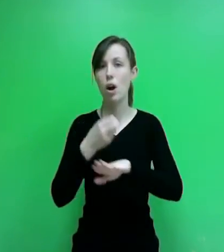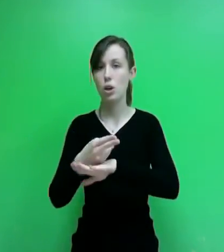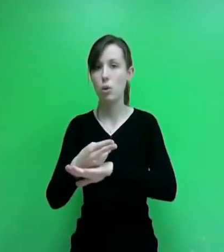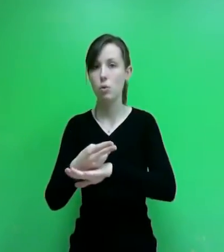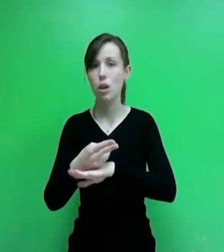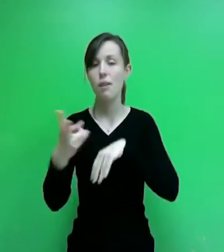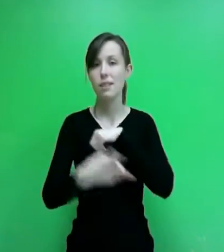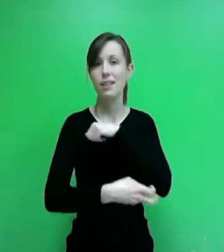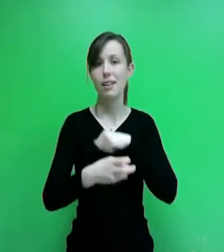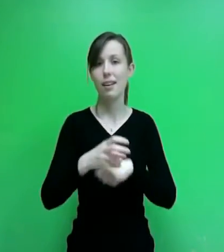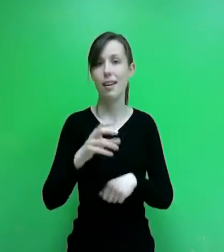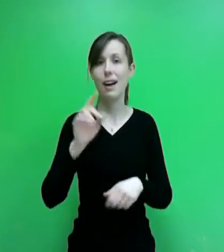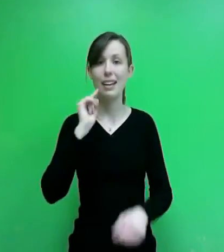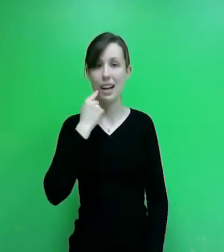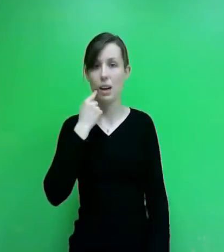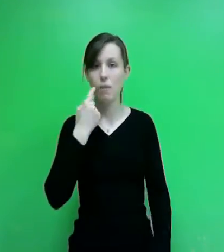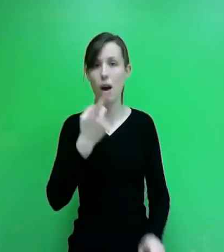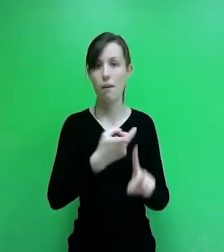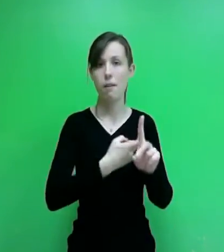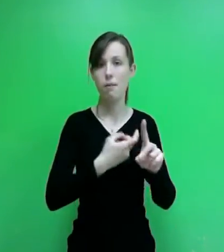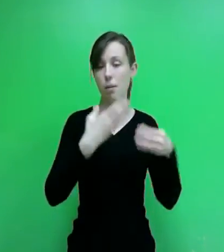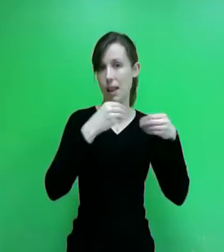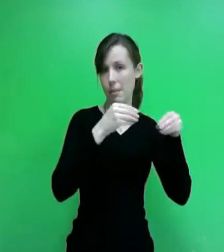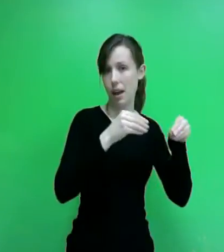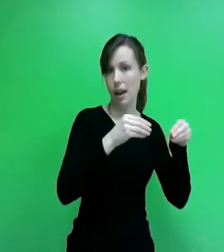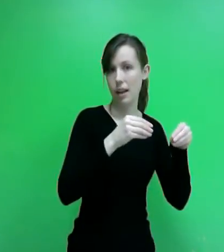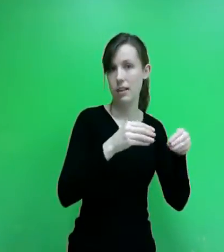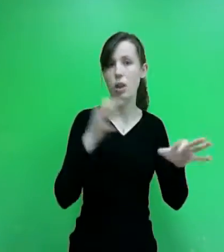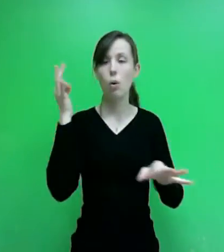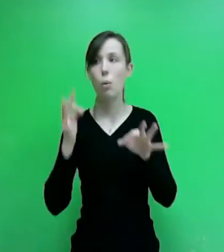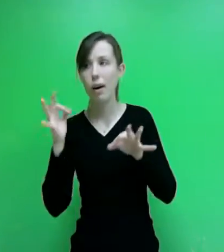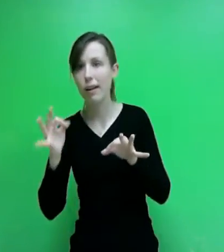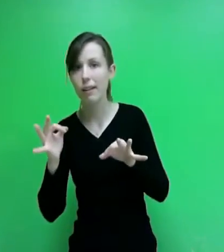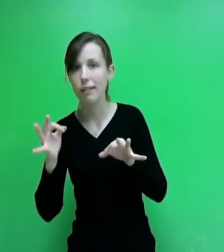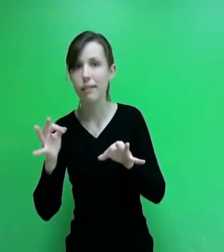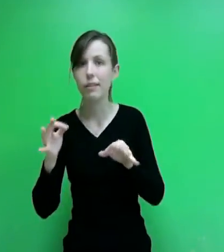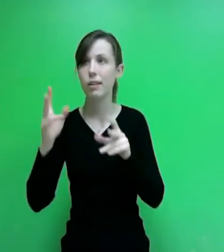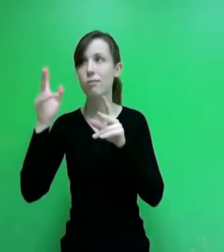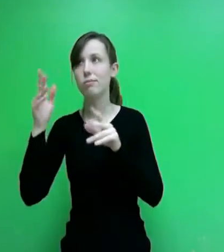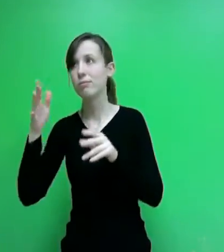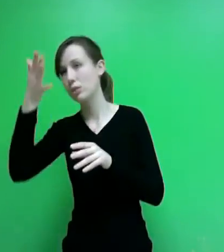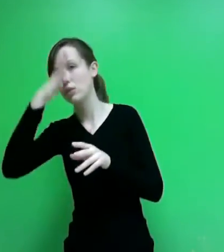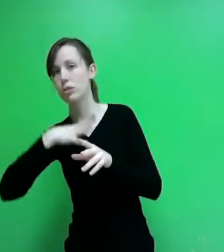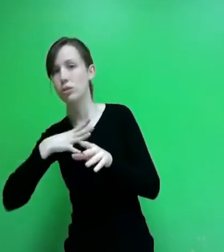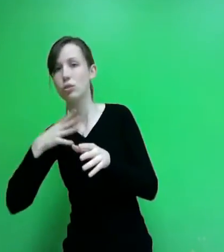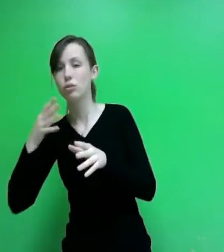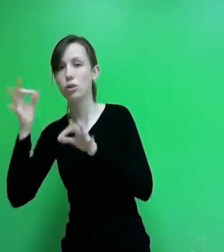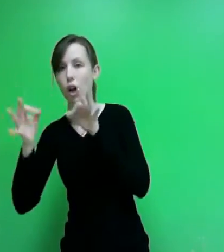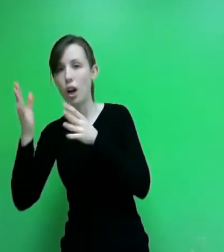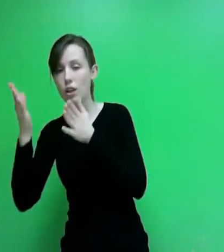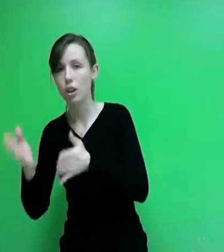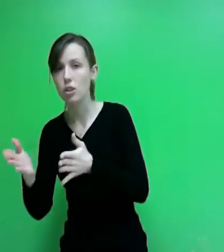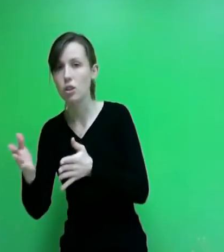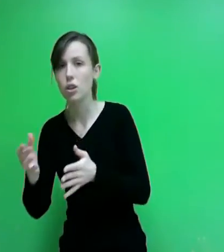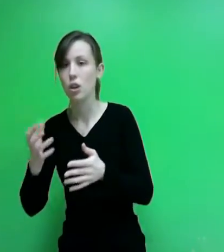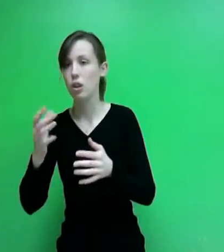the court, the judge, the jury cannot sentence you to life in prison for stealing a candy bar.